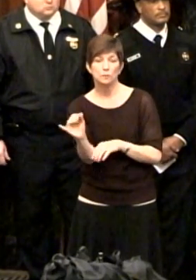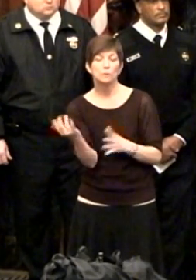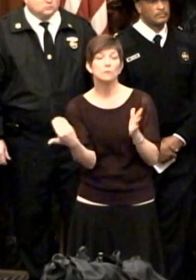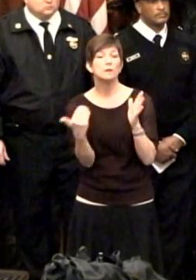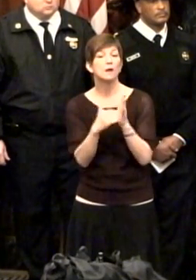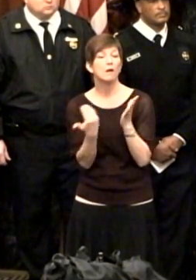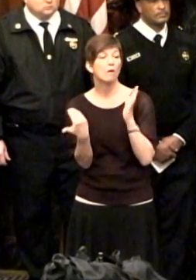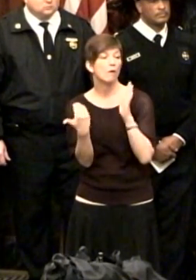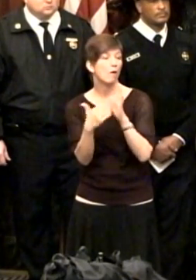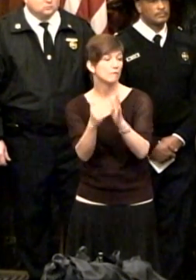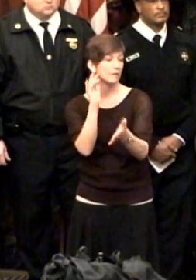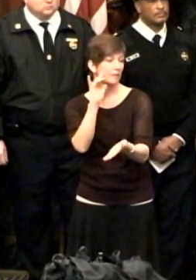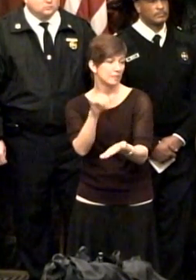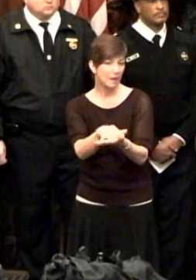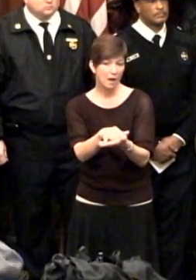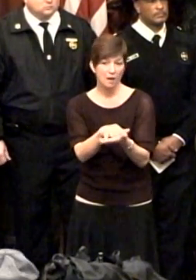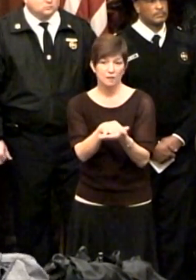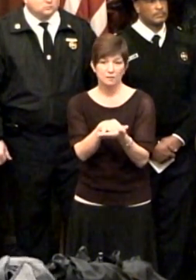again, often